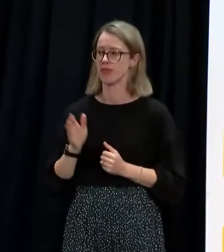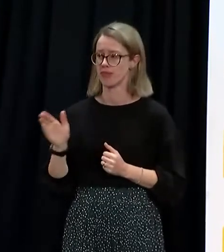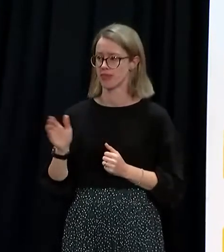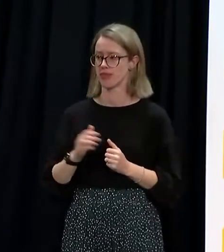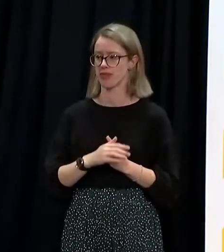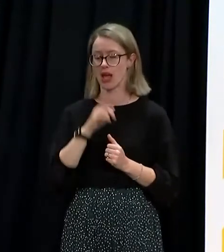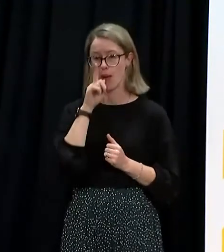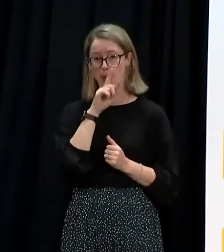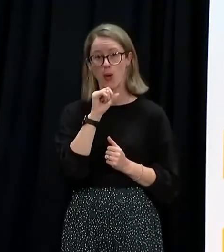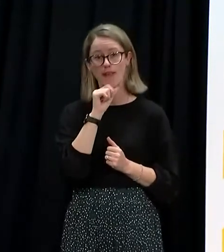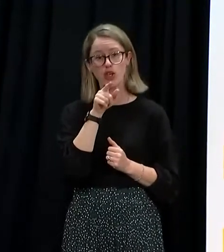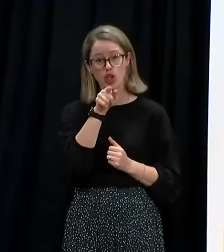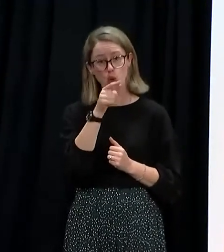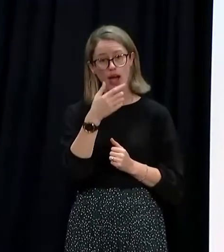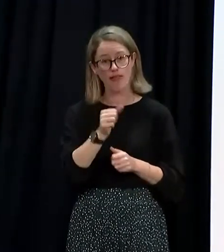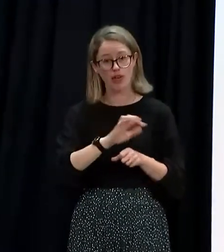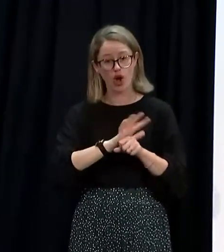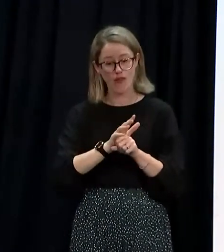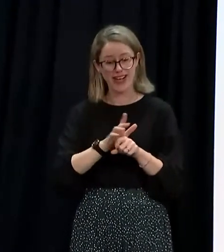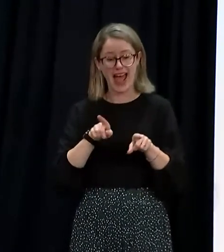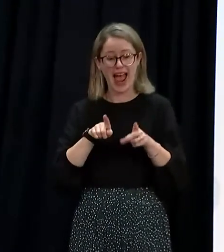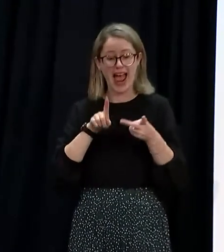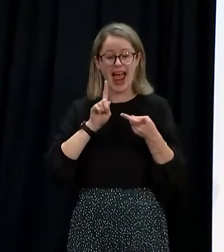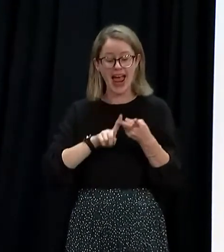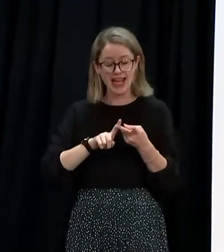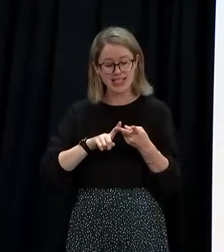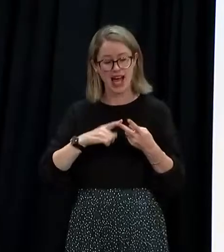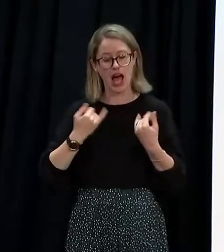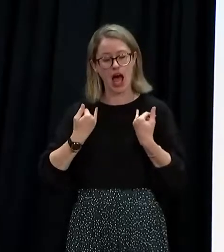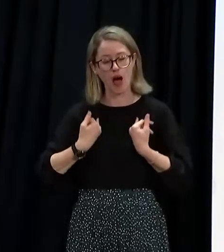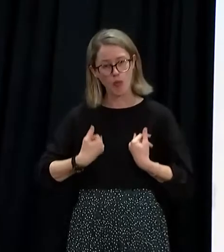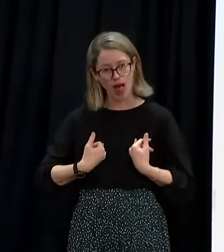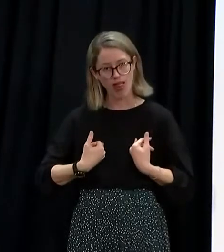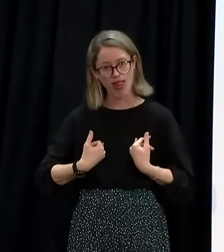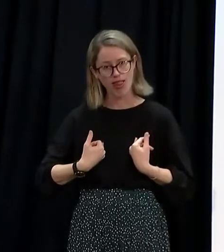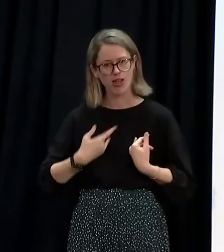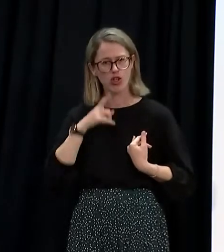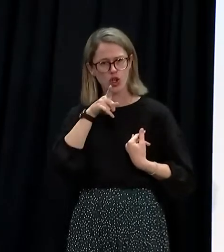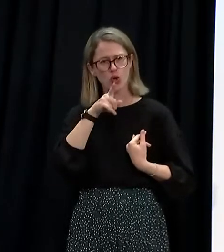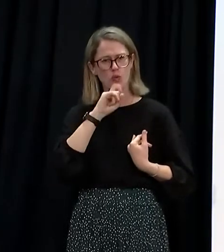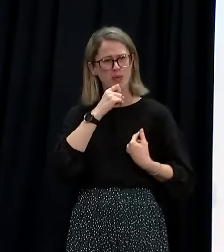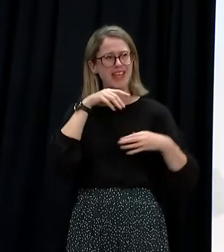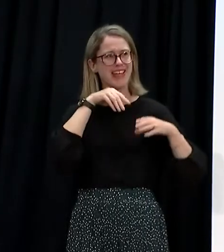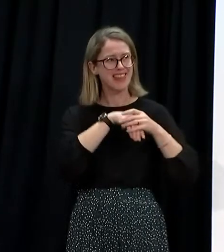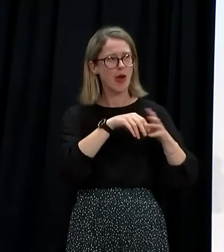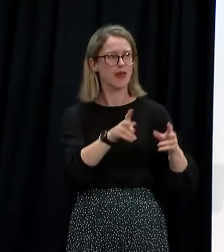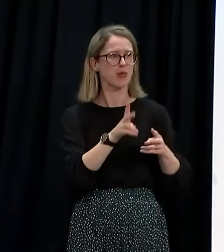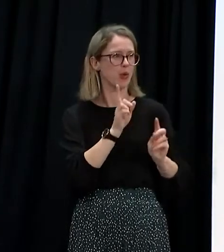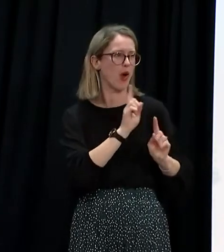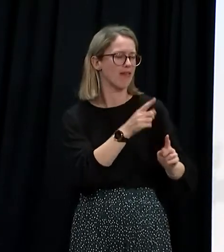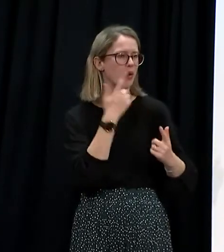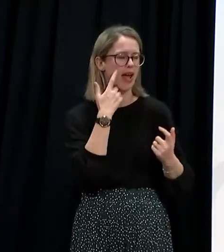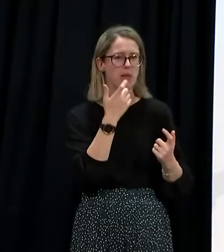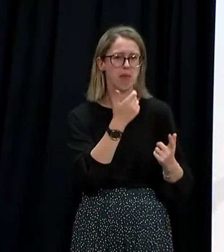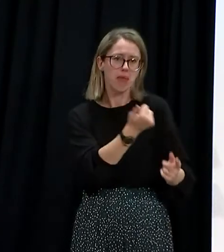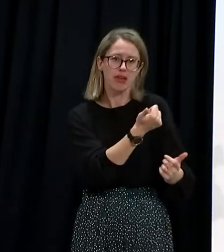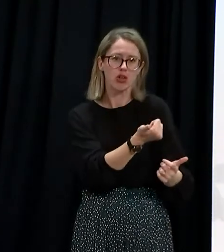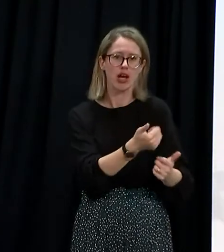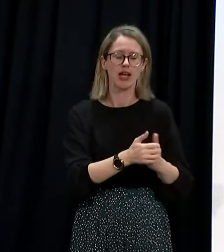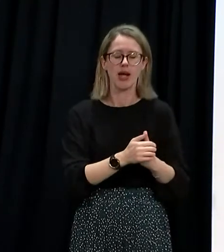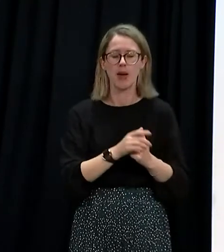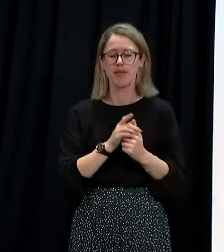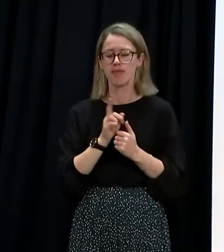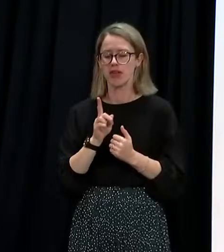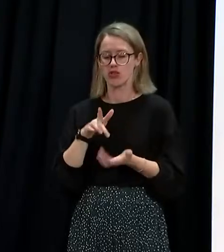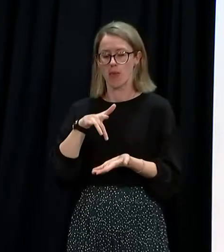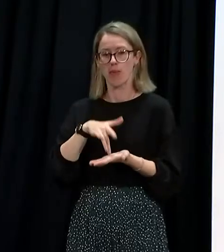people who have COVID-19 and who are unwell will, of course, be in our hospital system for care. And it just so happens that, of